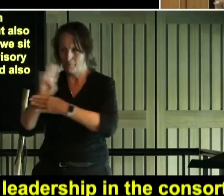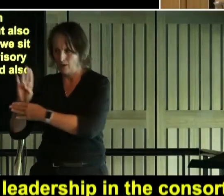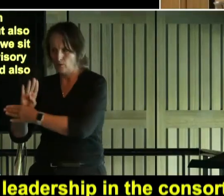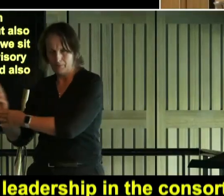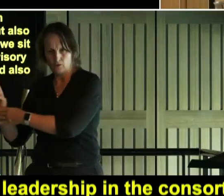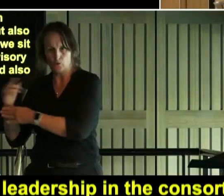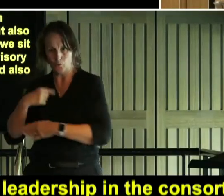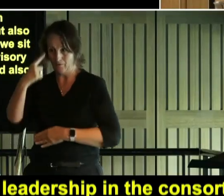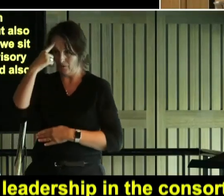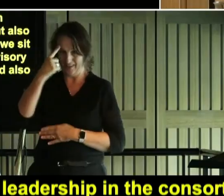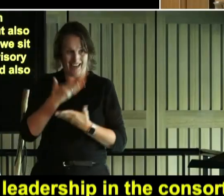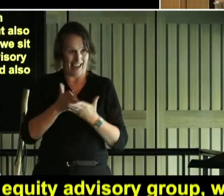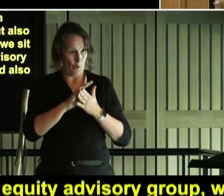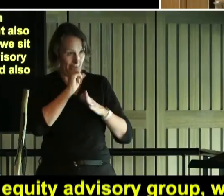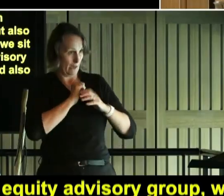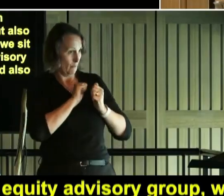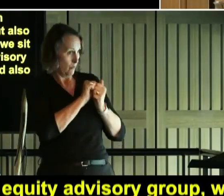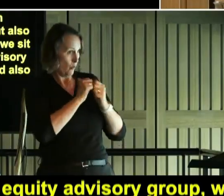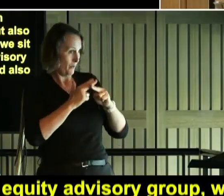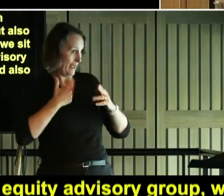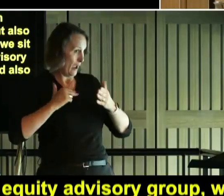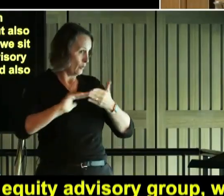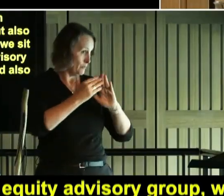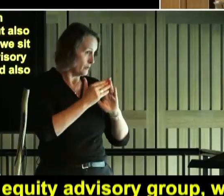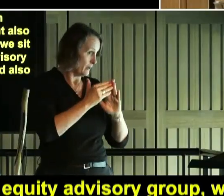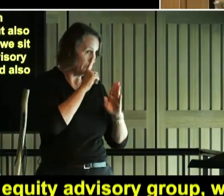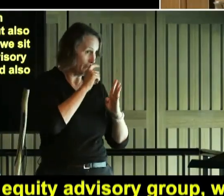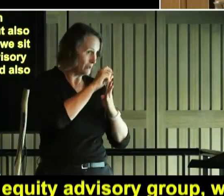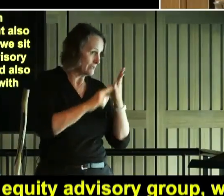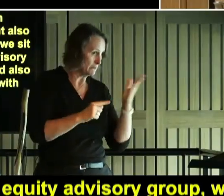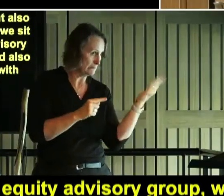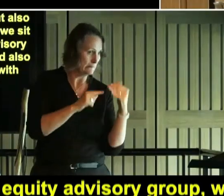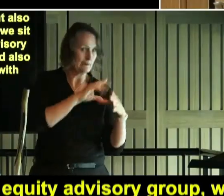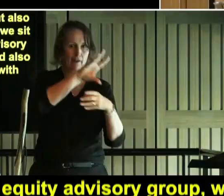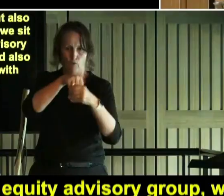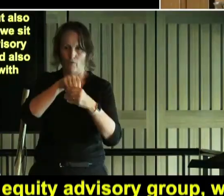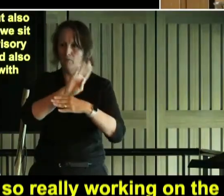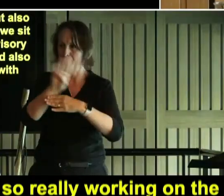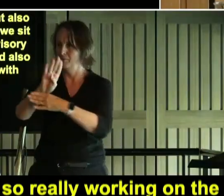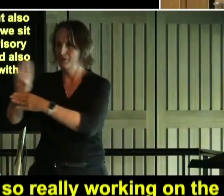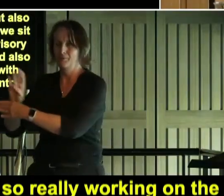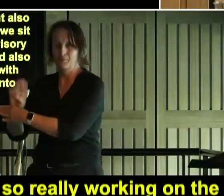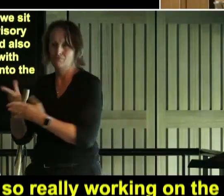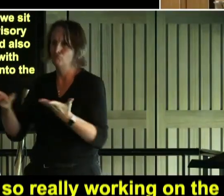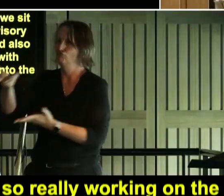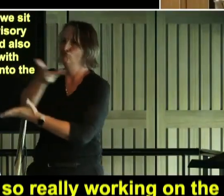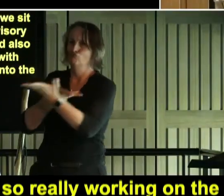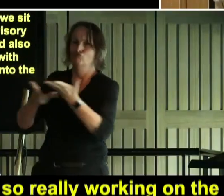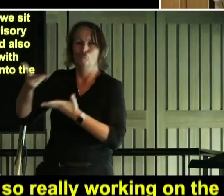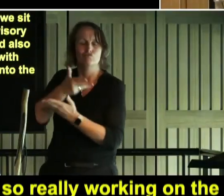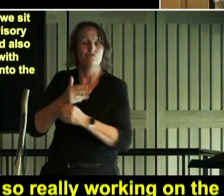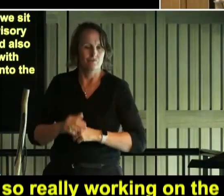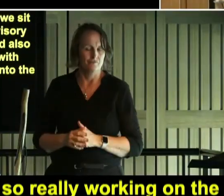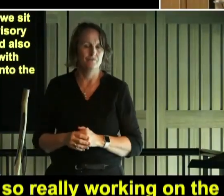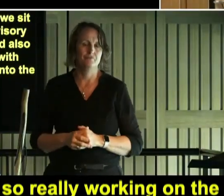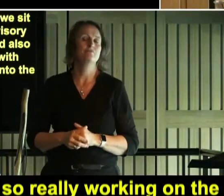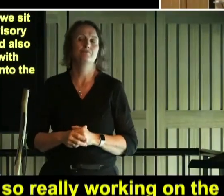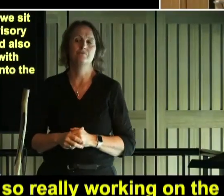working on the ground with our community and bringing that voice up into the different infrastructure that can work with arts and disability